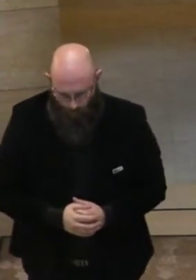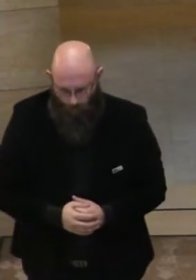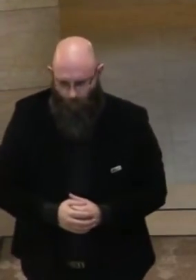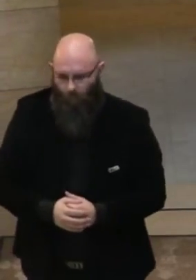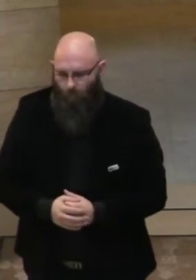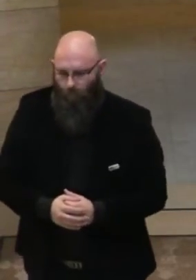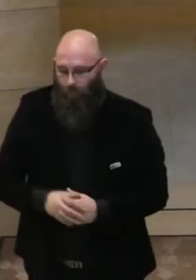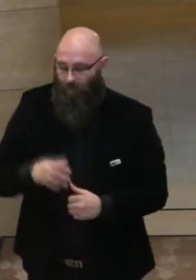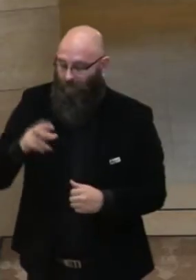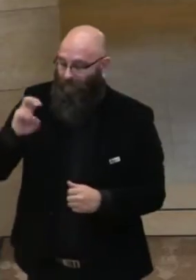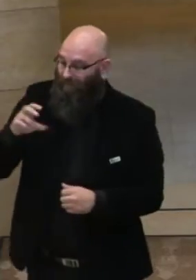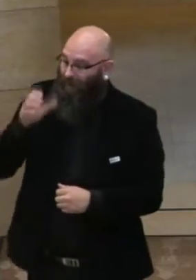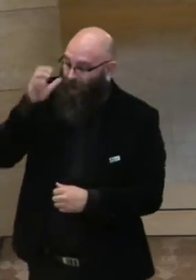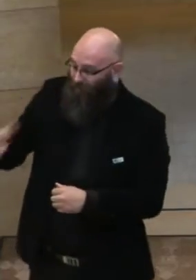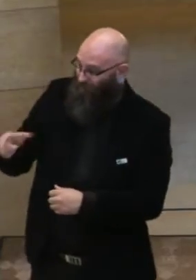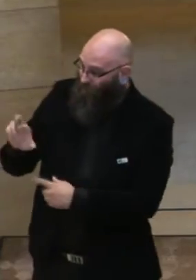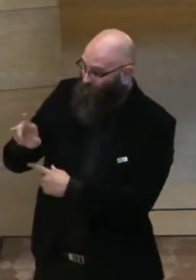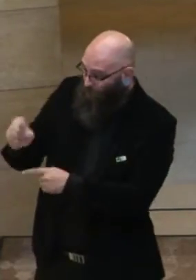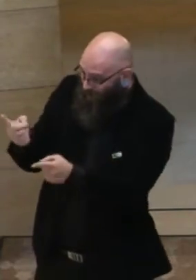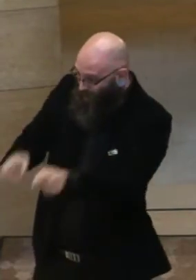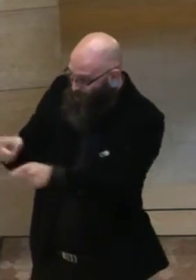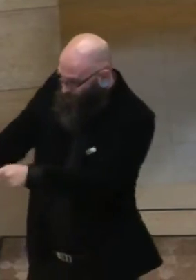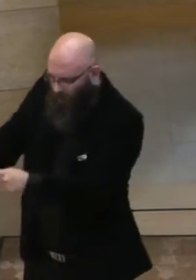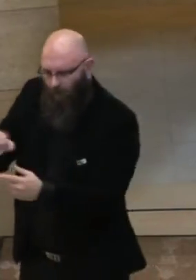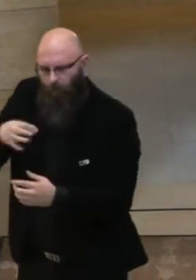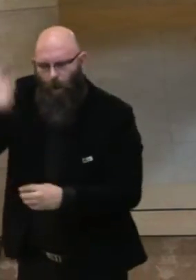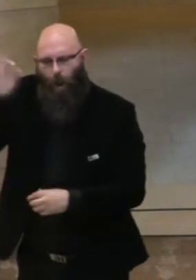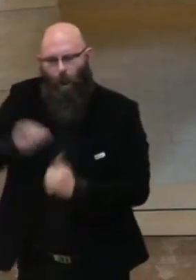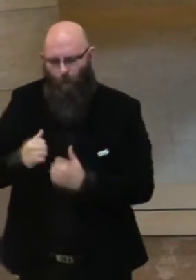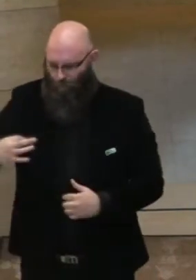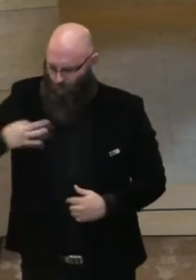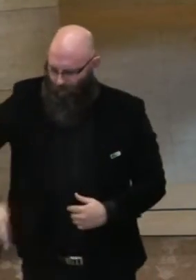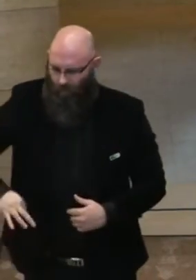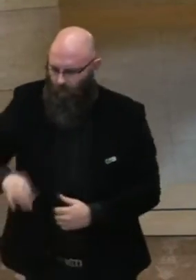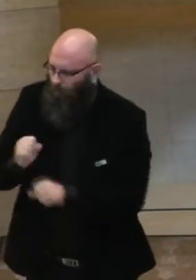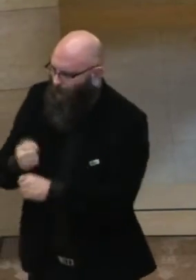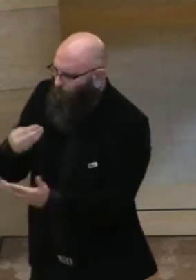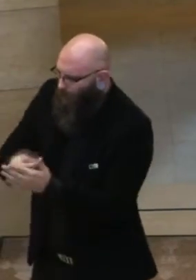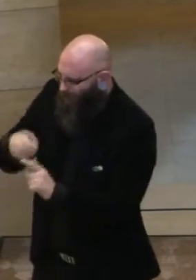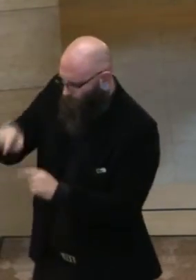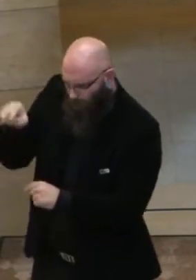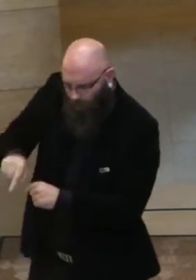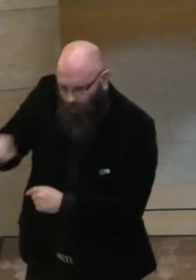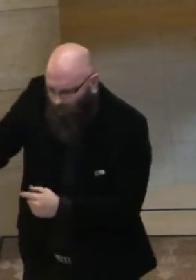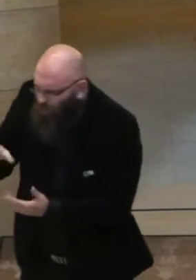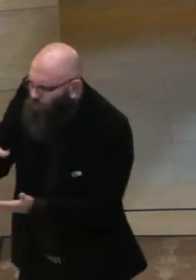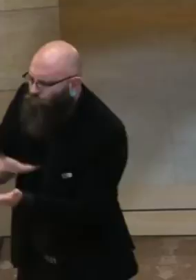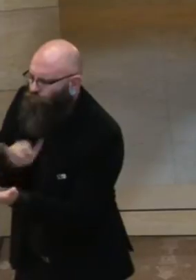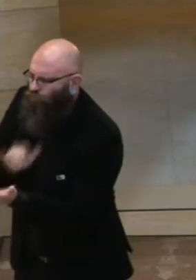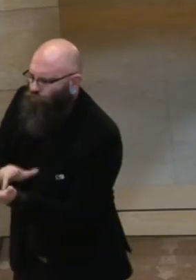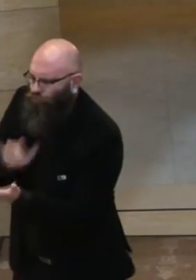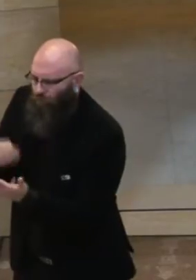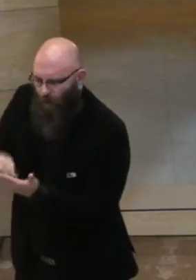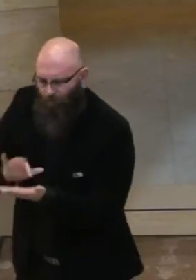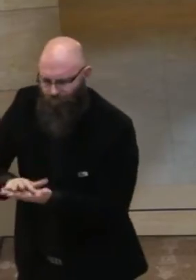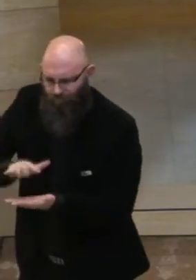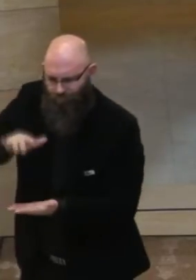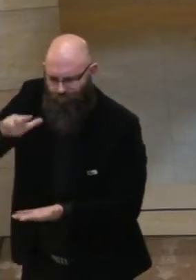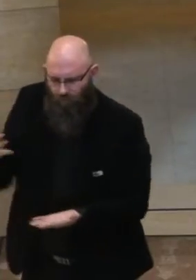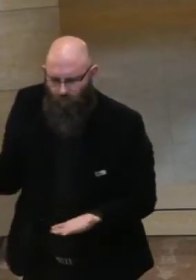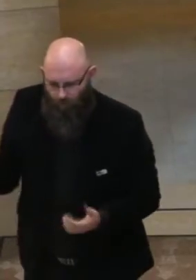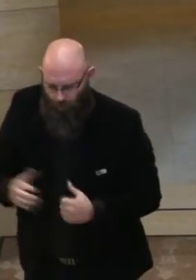soliciting crime. For instance, a contract killer and his contractor are murderers. Likewise,